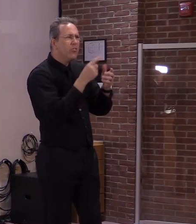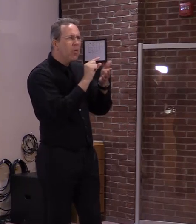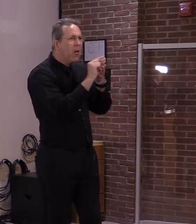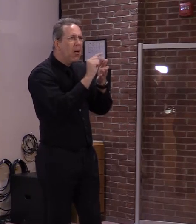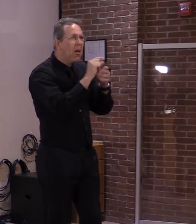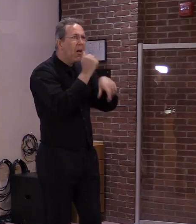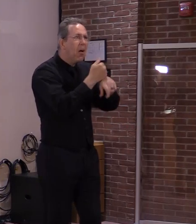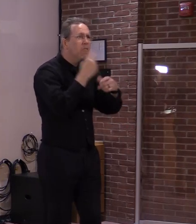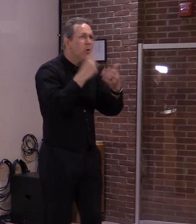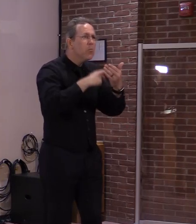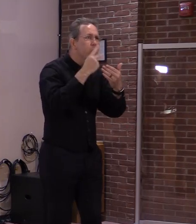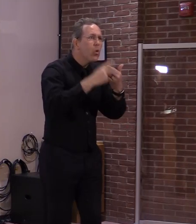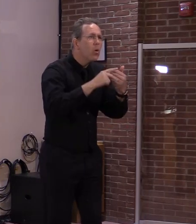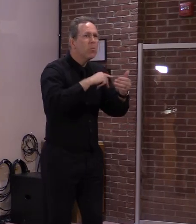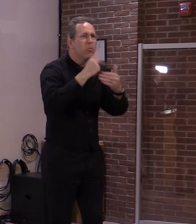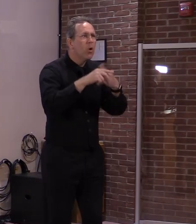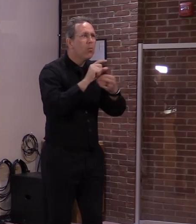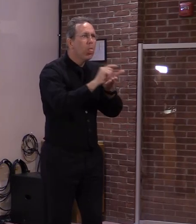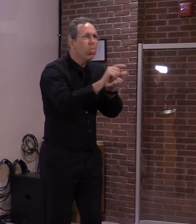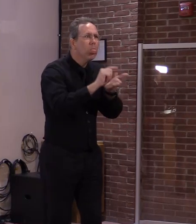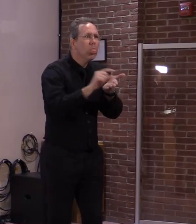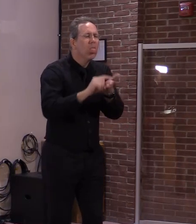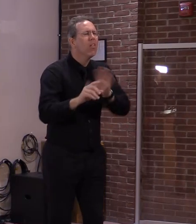think it would be unwise to do so.